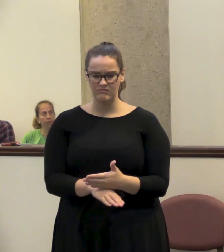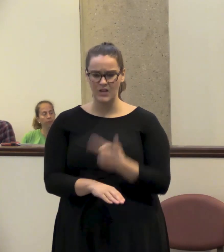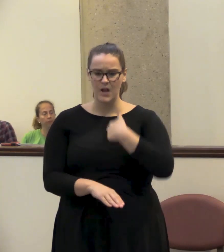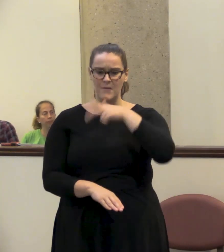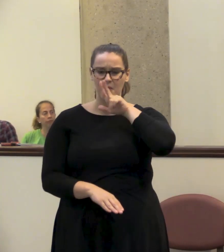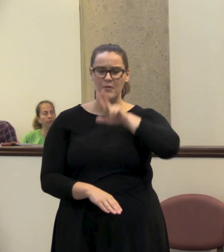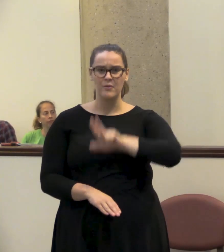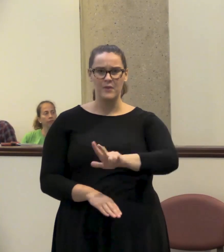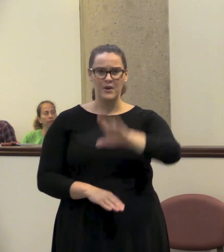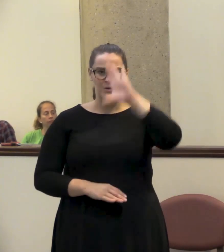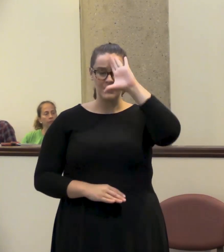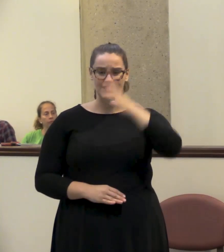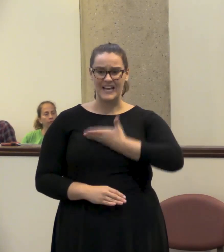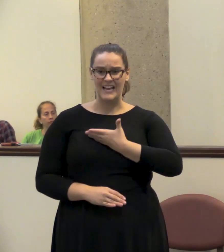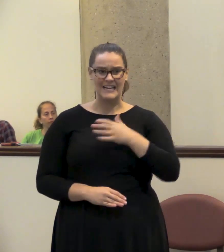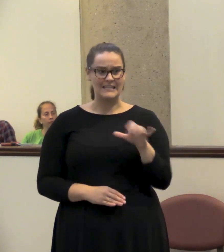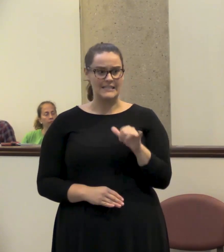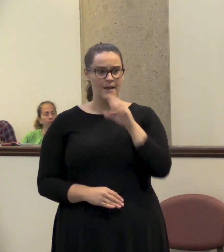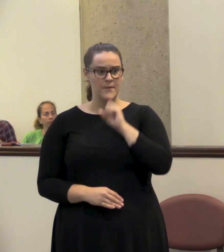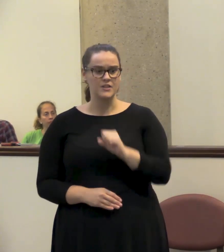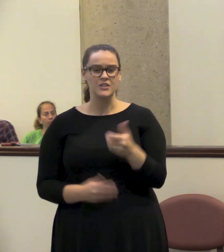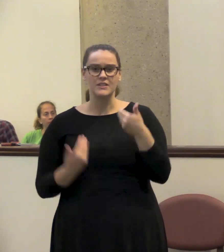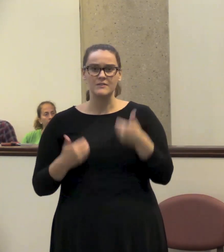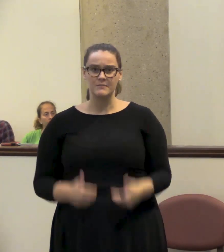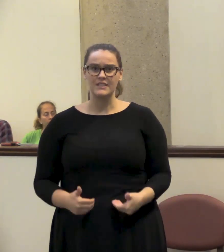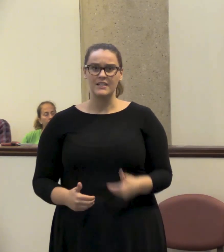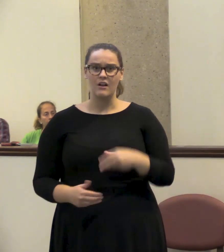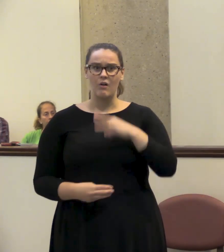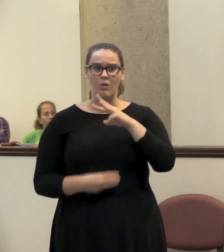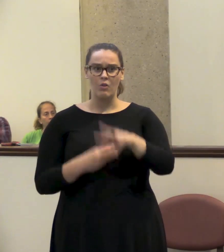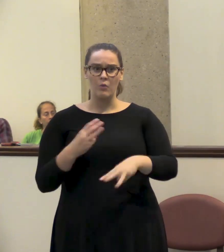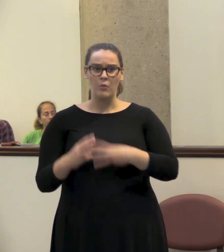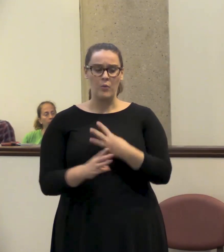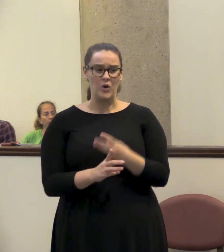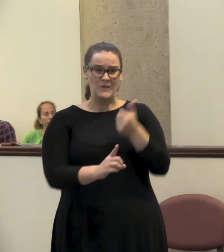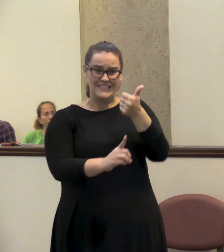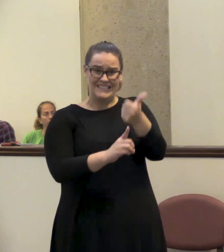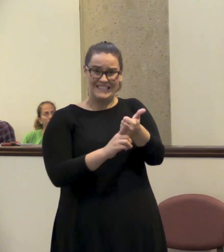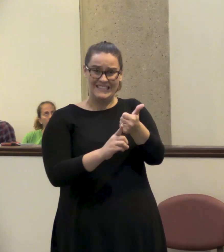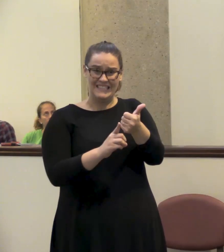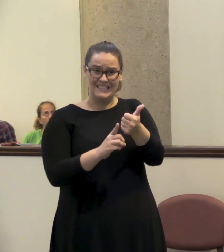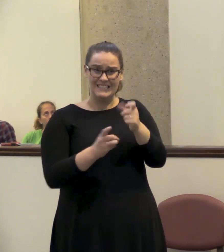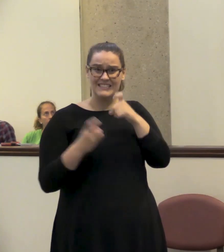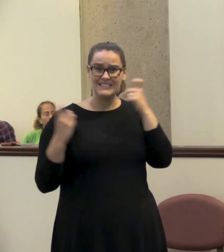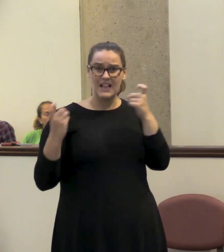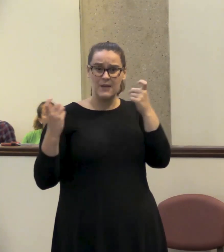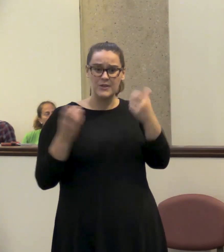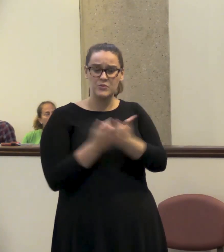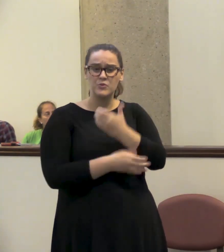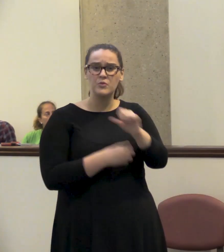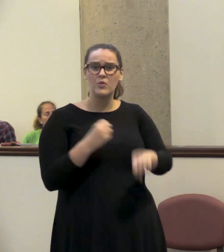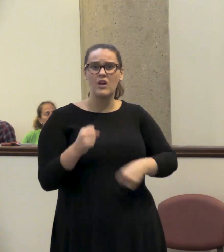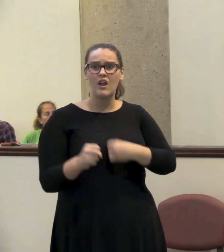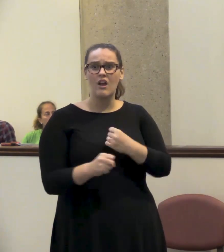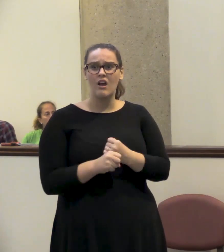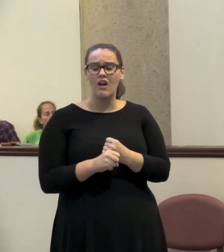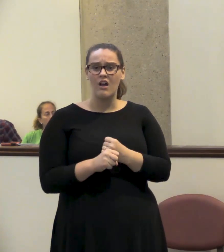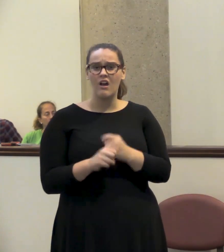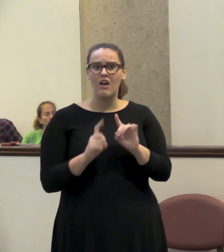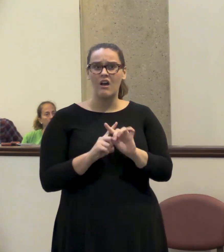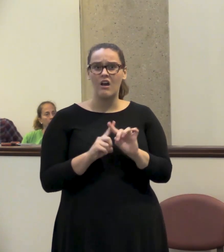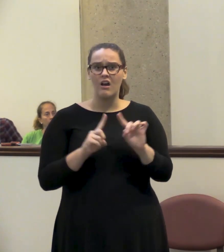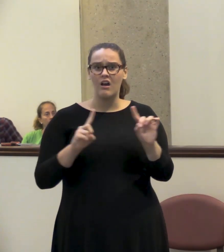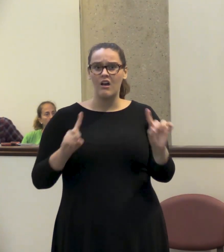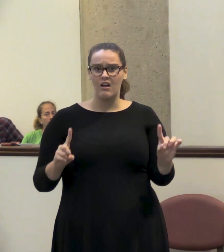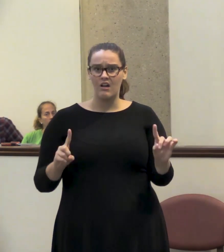three-year-old son is my age, the world in which he celebrates Rosh Hashanah will be one characterized by